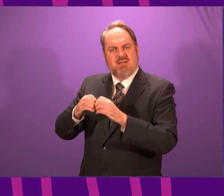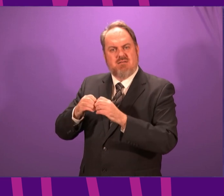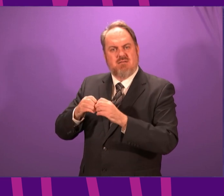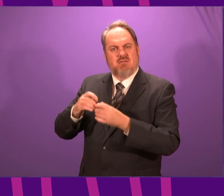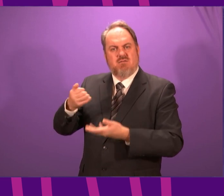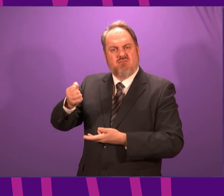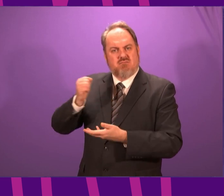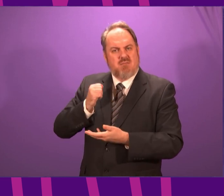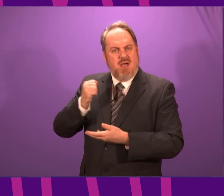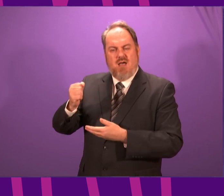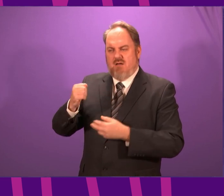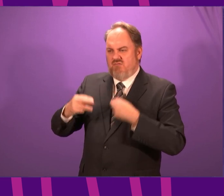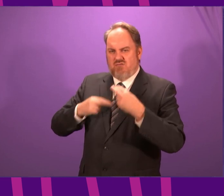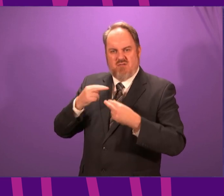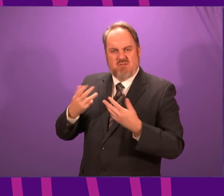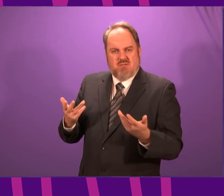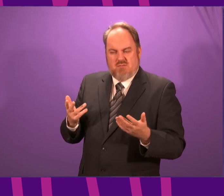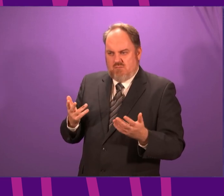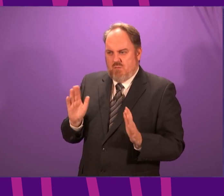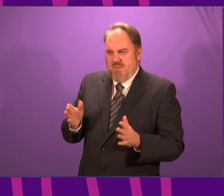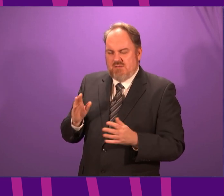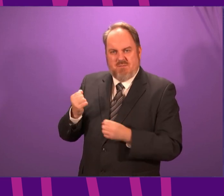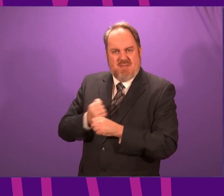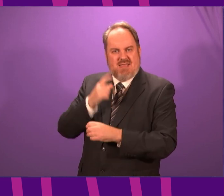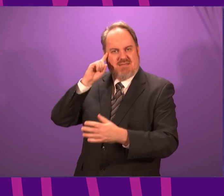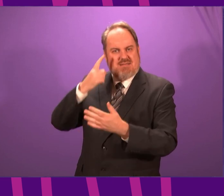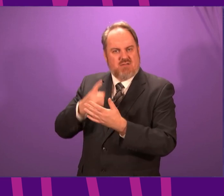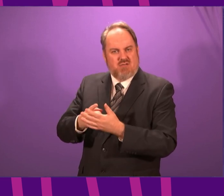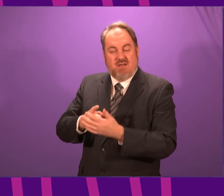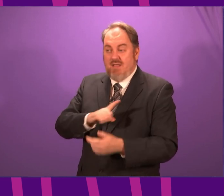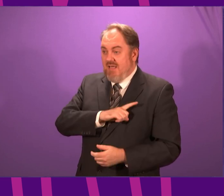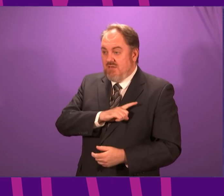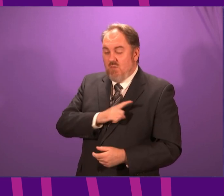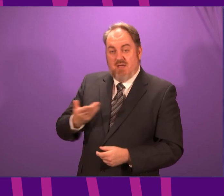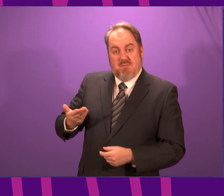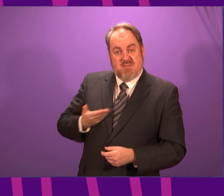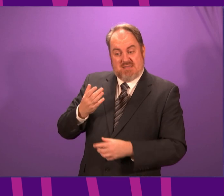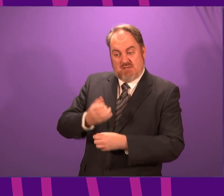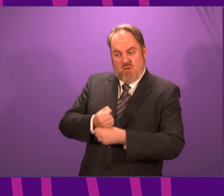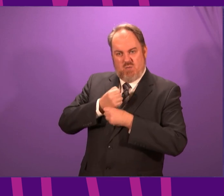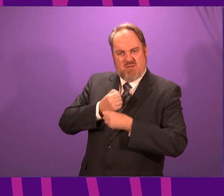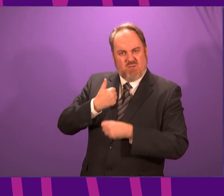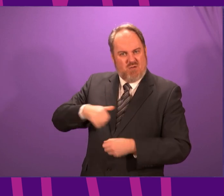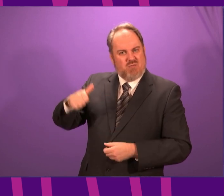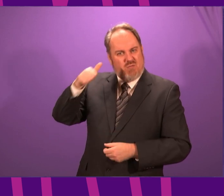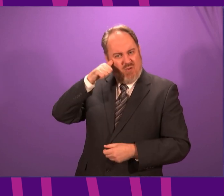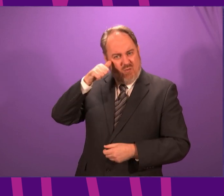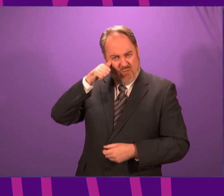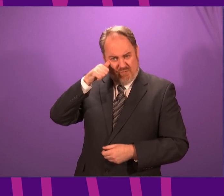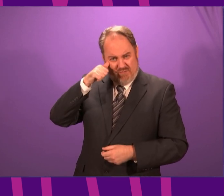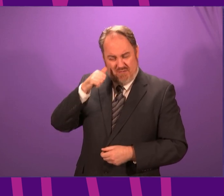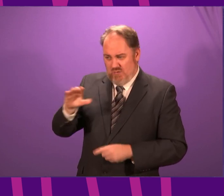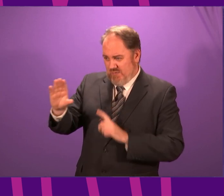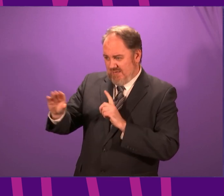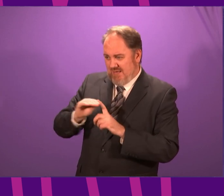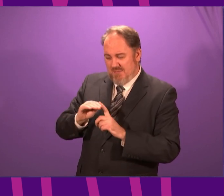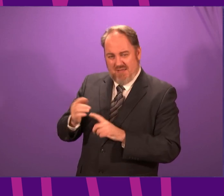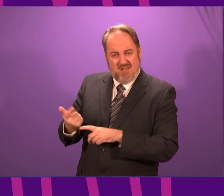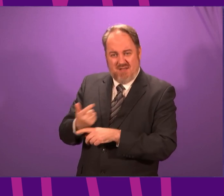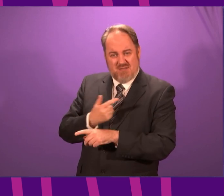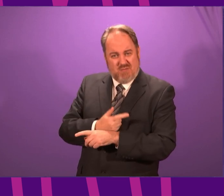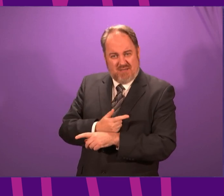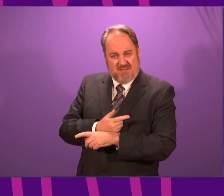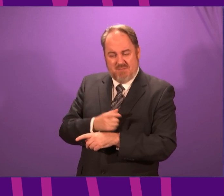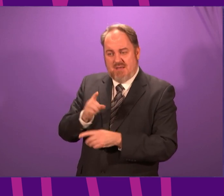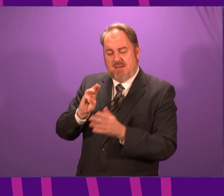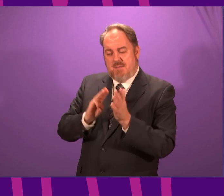from an informed point of view? And that is what business owners and hospitality workers alike were telling me a week ago in Glasgow's